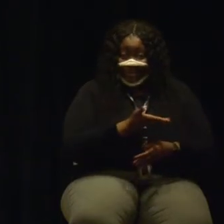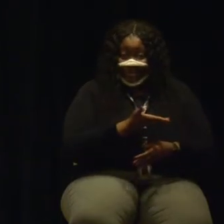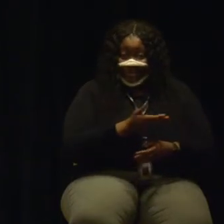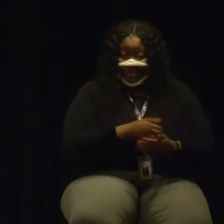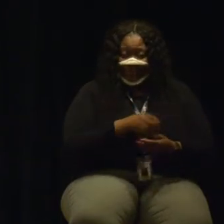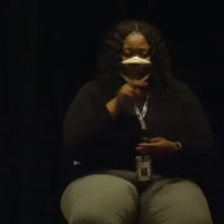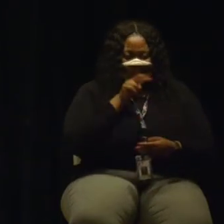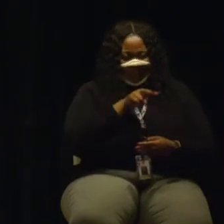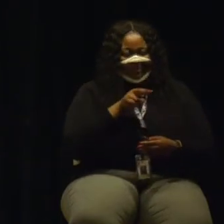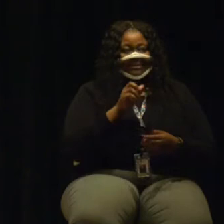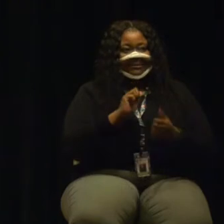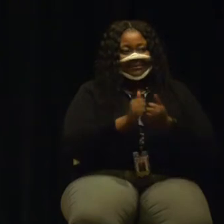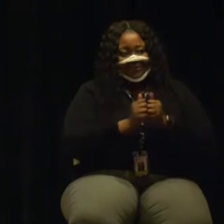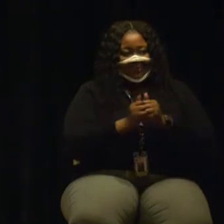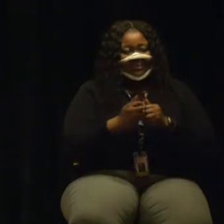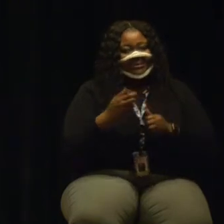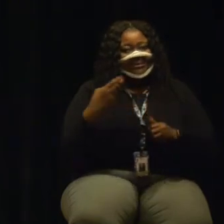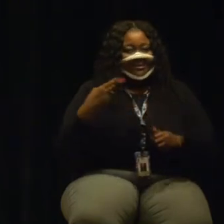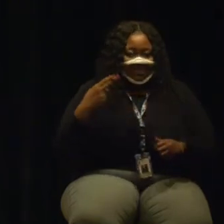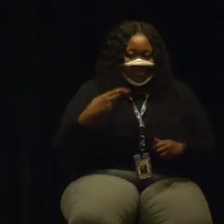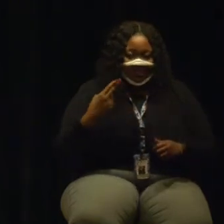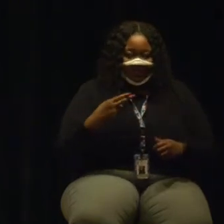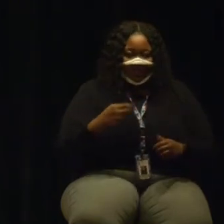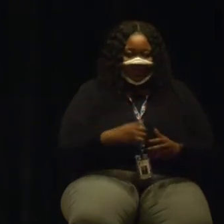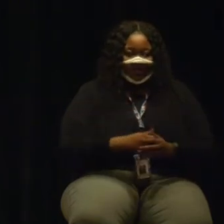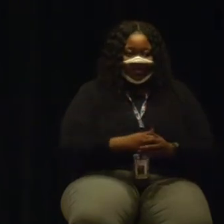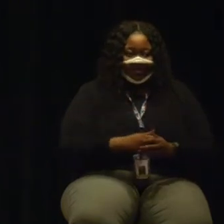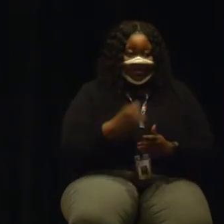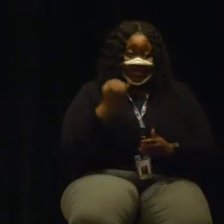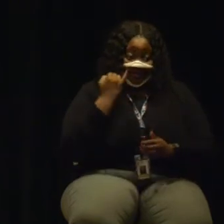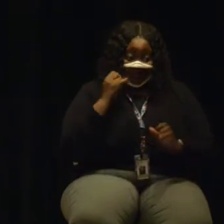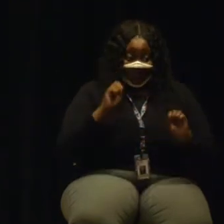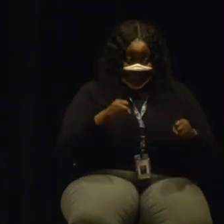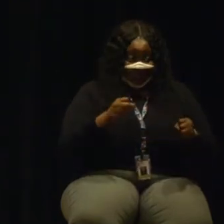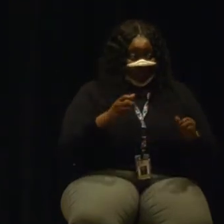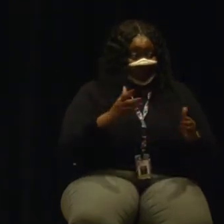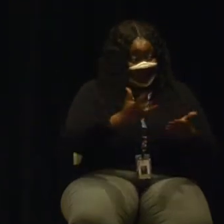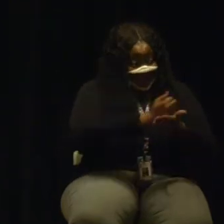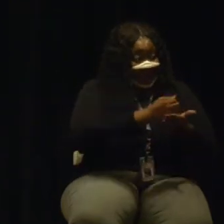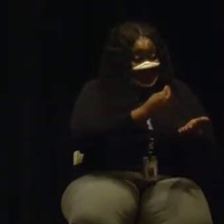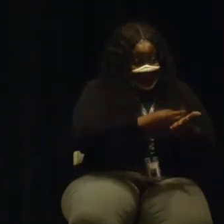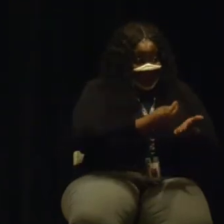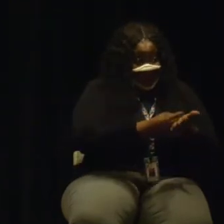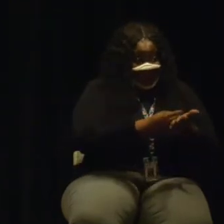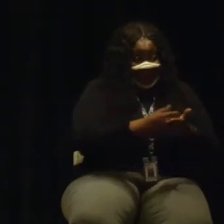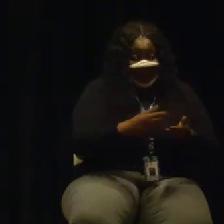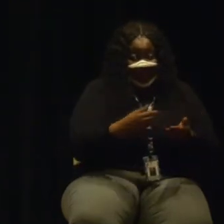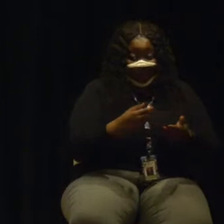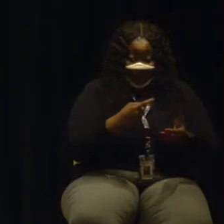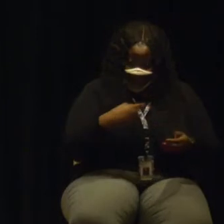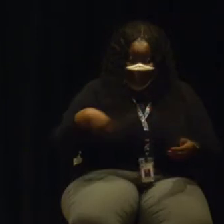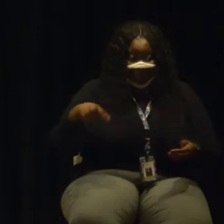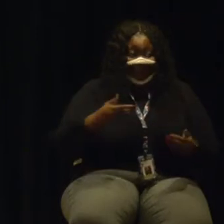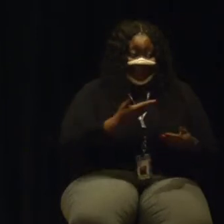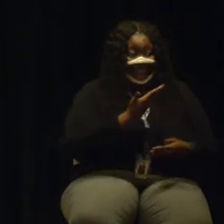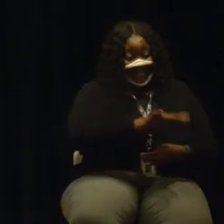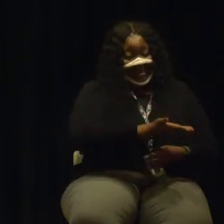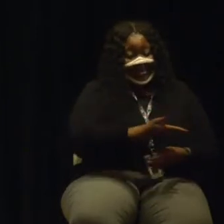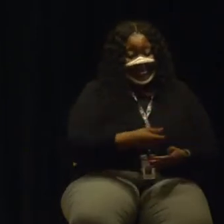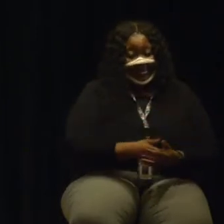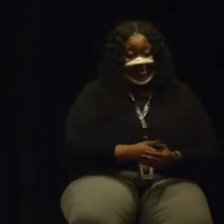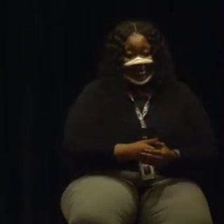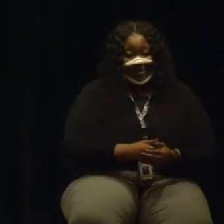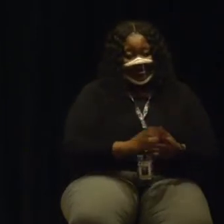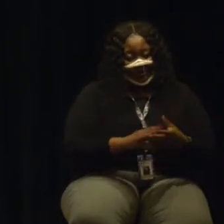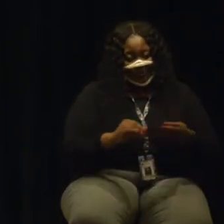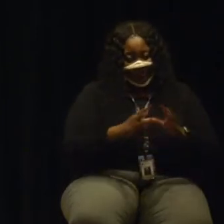there until there was money to be made. Then we were there, right? Money made off us. Off of us. Money made off of us. And then we were there. I mean, the story of Michael